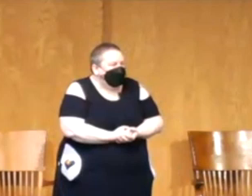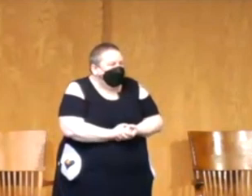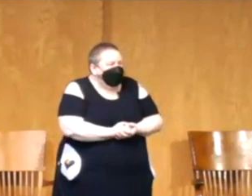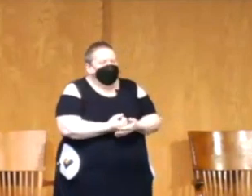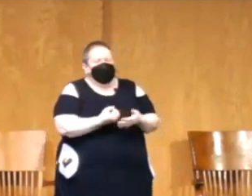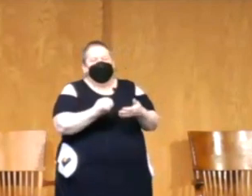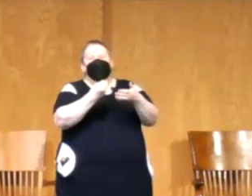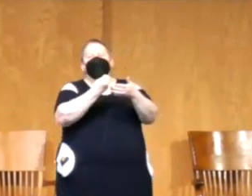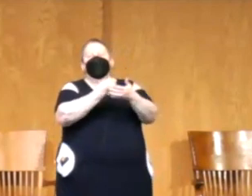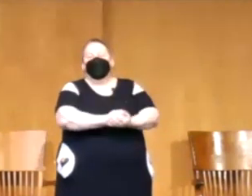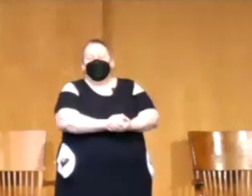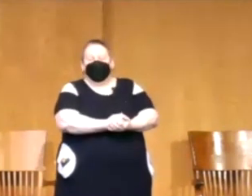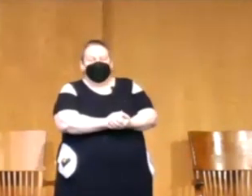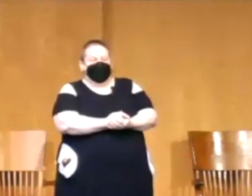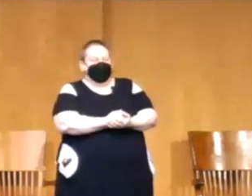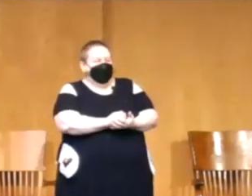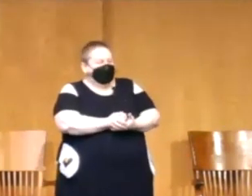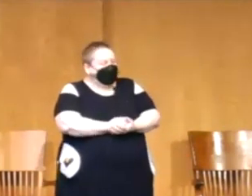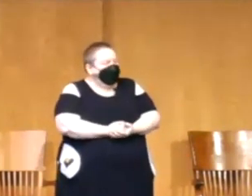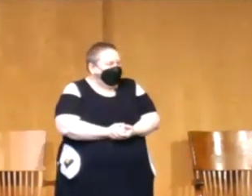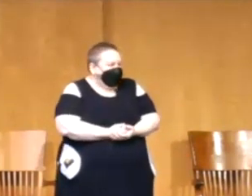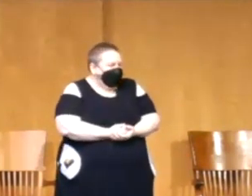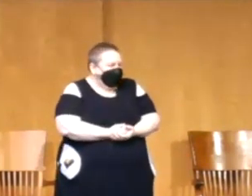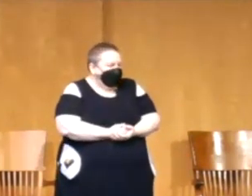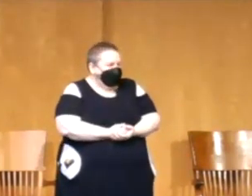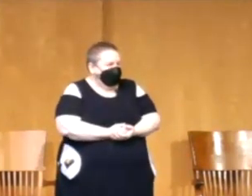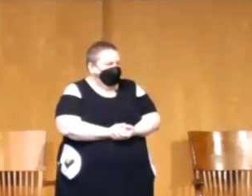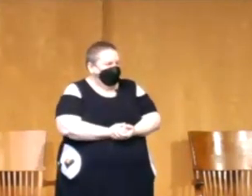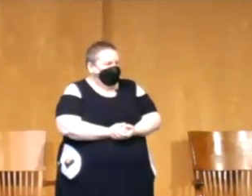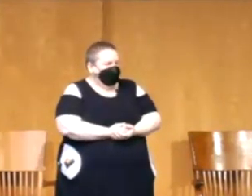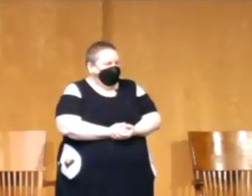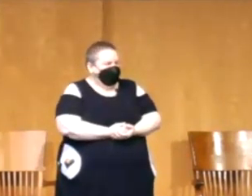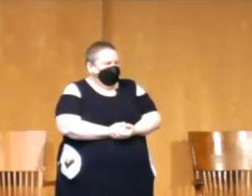mundane because it is mundane.